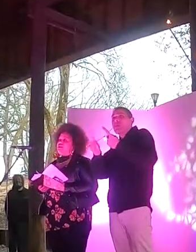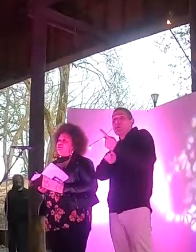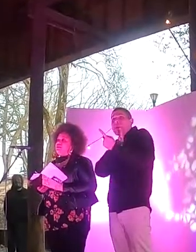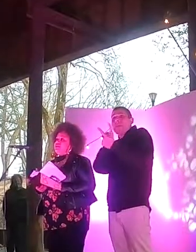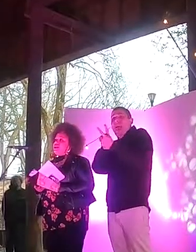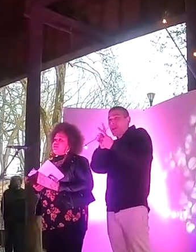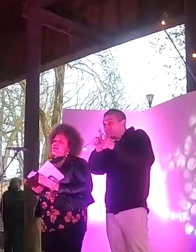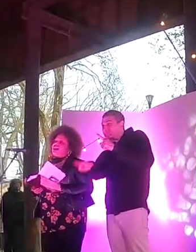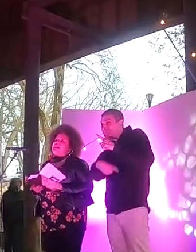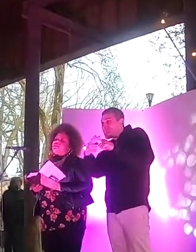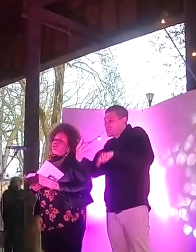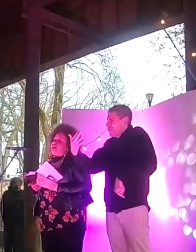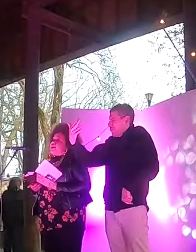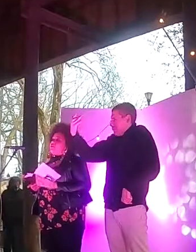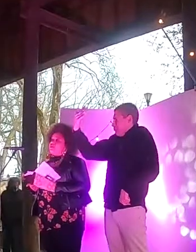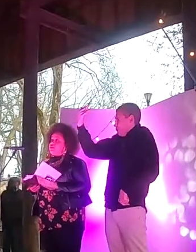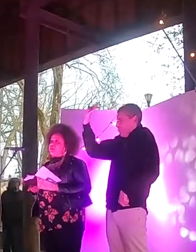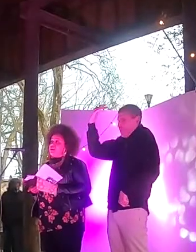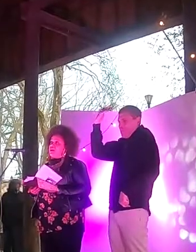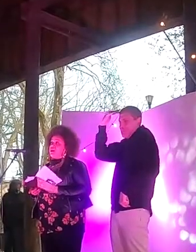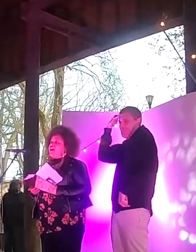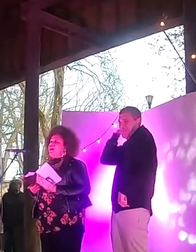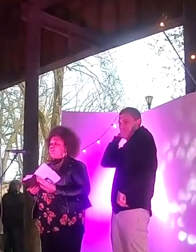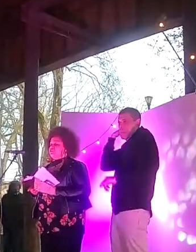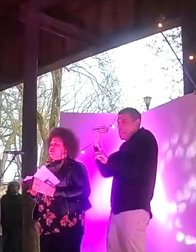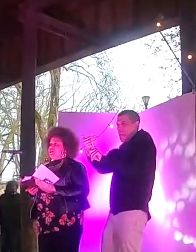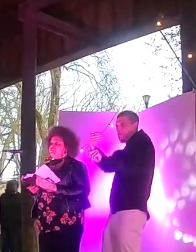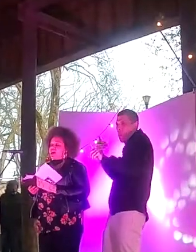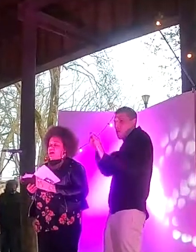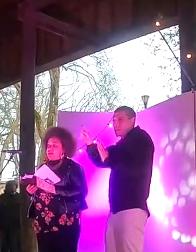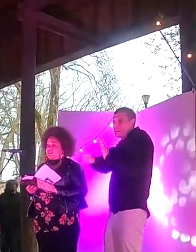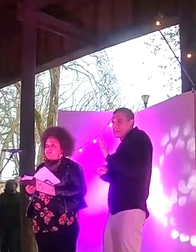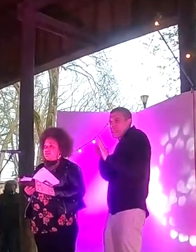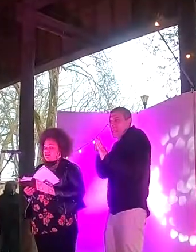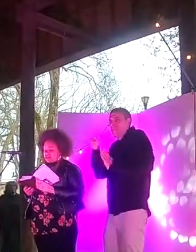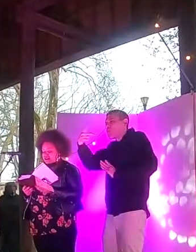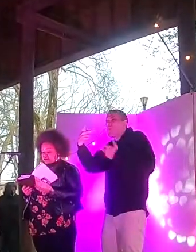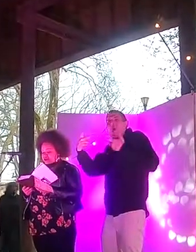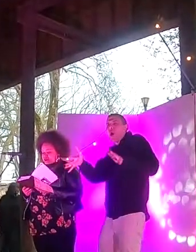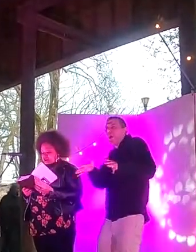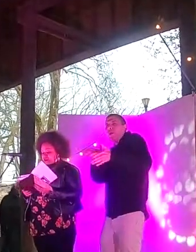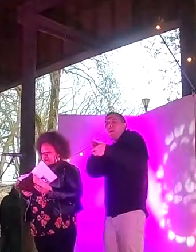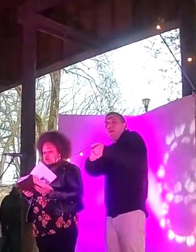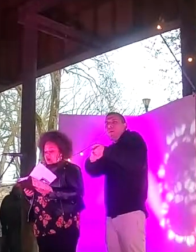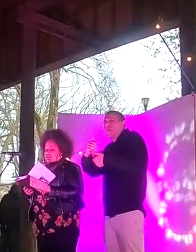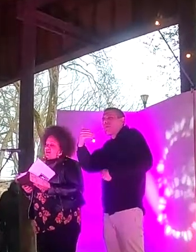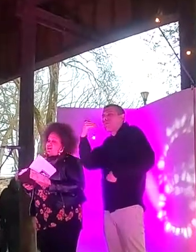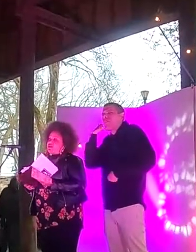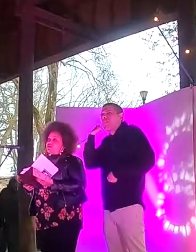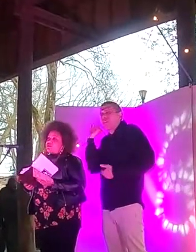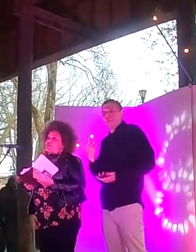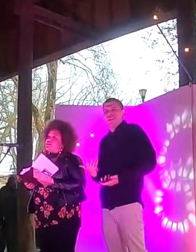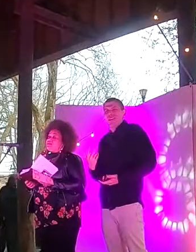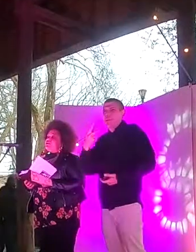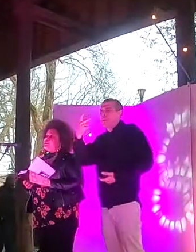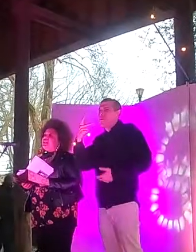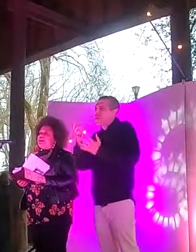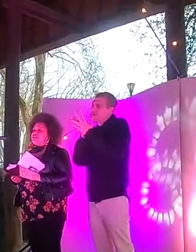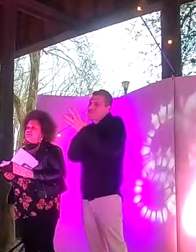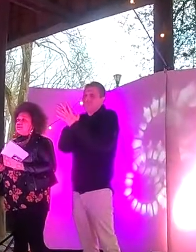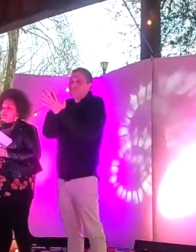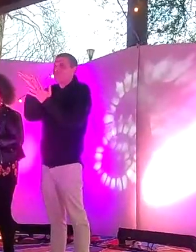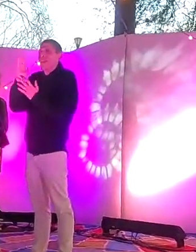of time. That I held your hand before and you've held mine. We've walked together through